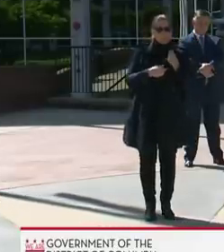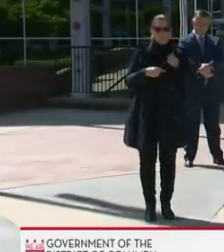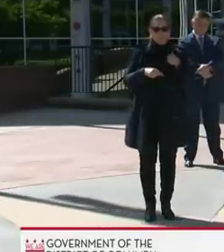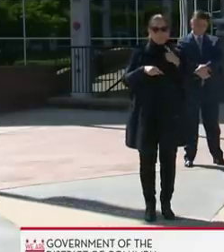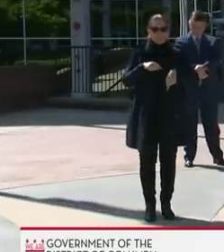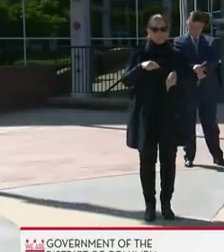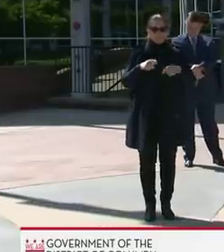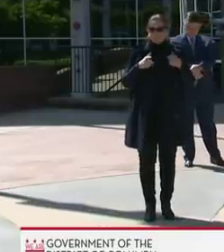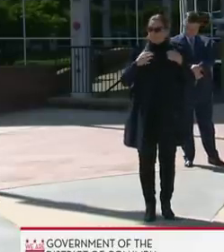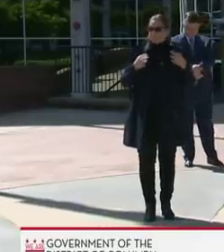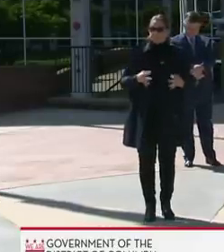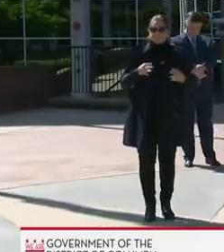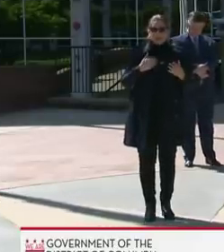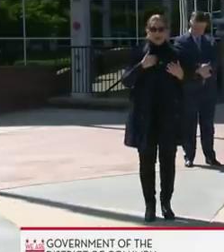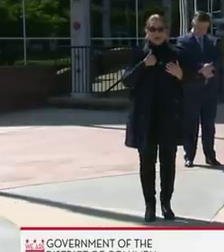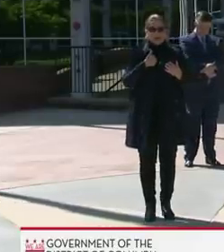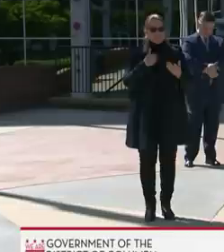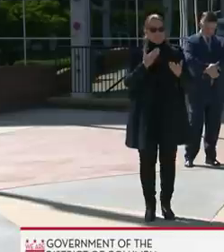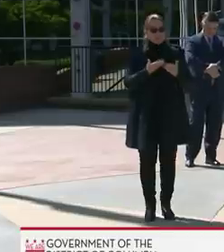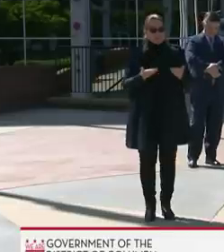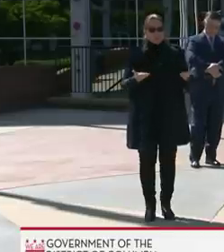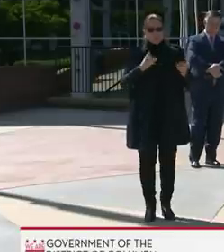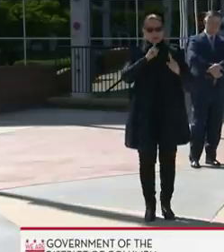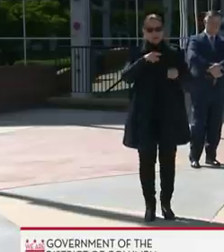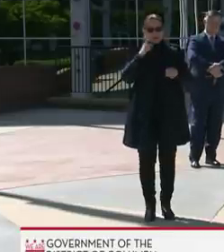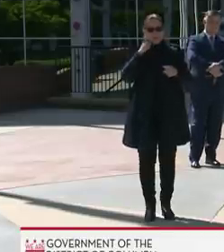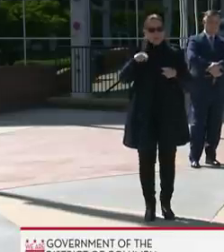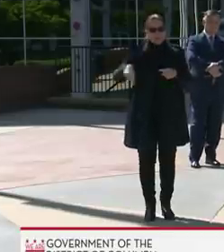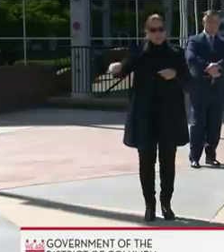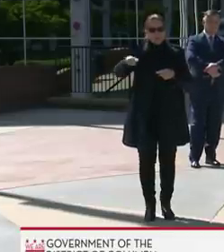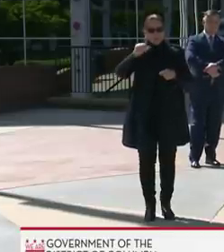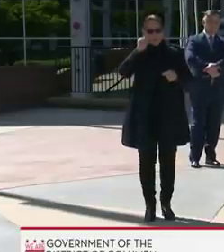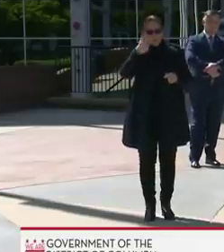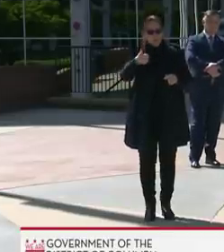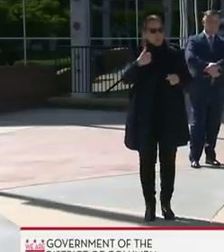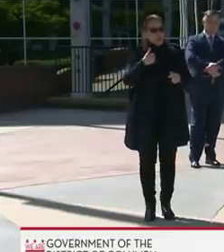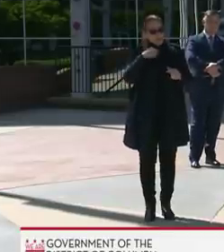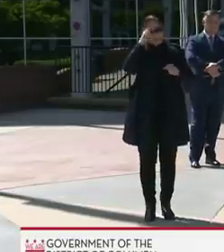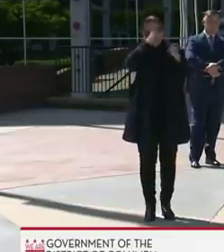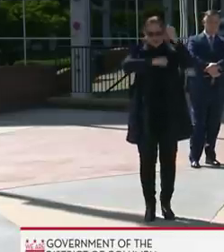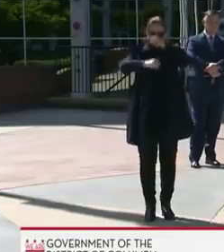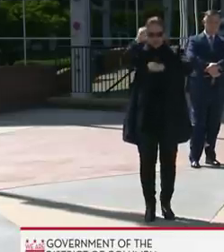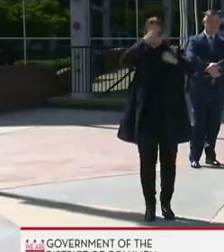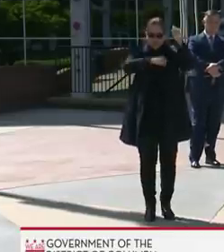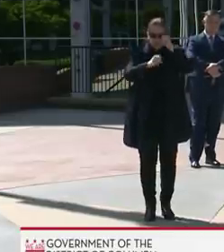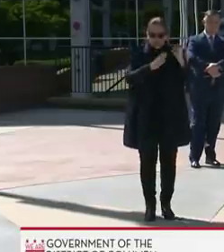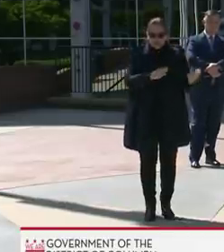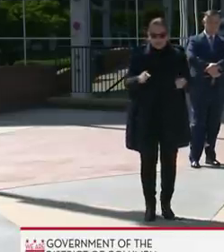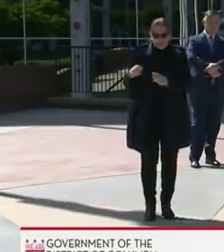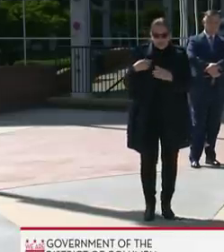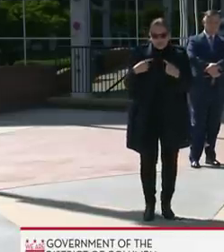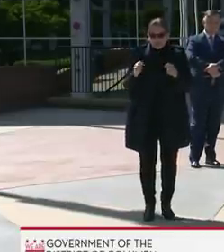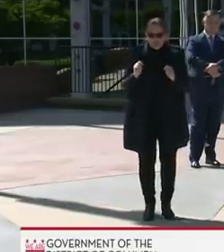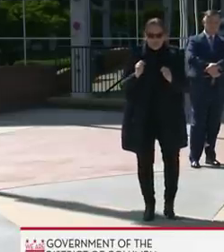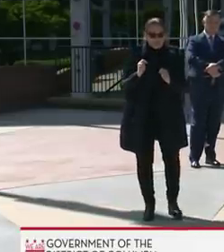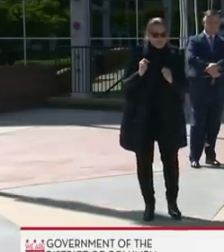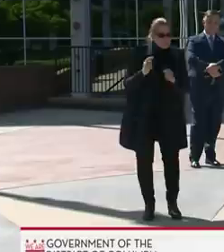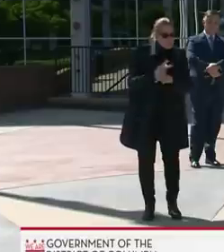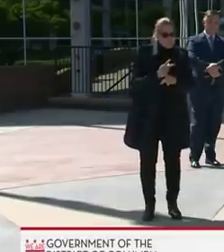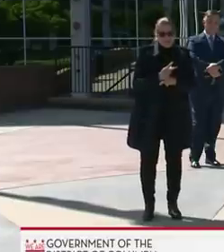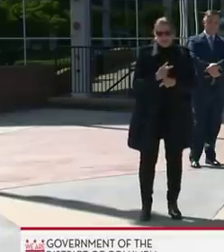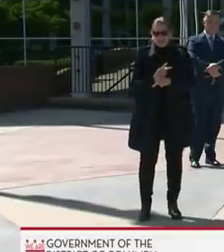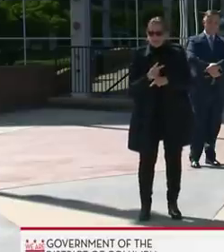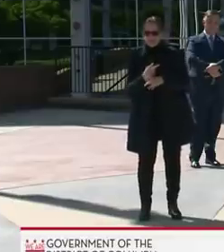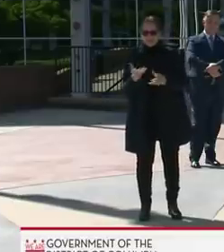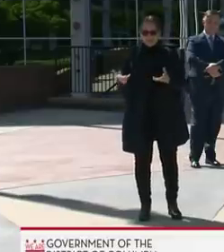yesterday. But there are some strategies that I think we should continue looking at. And I want to emphasize that in the conference